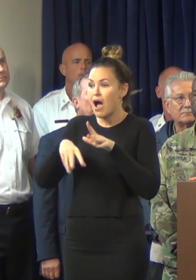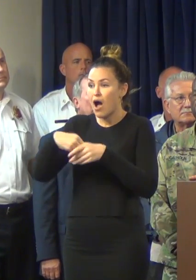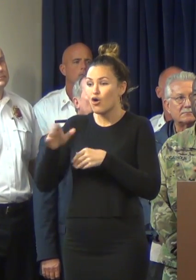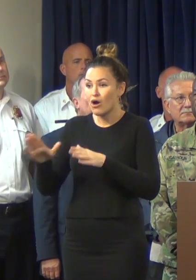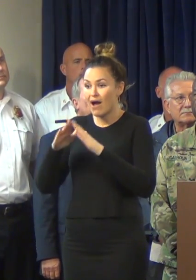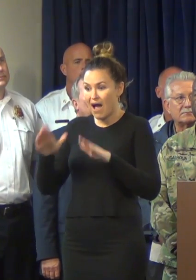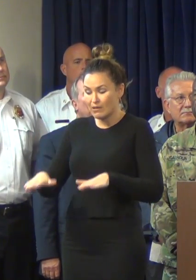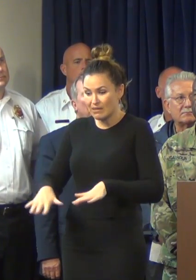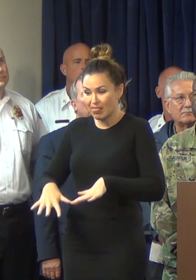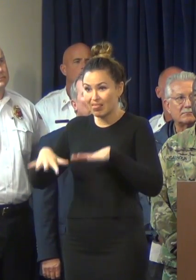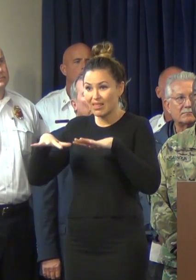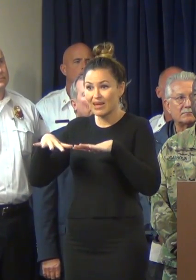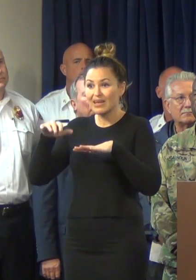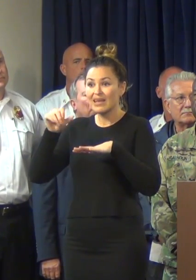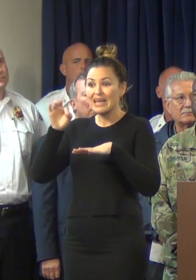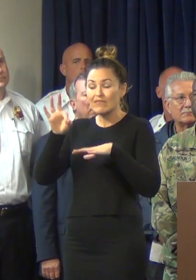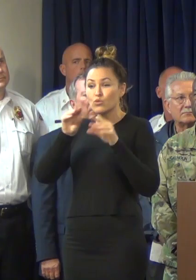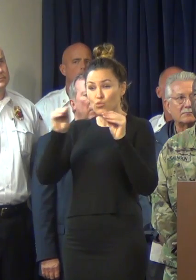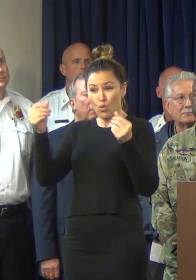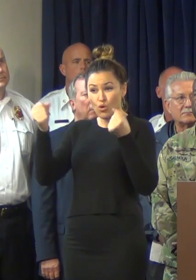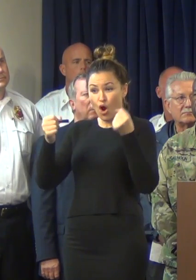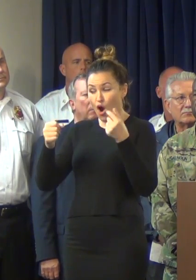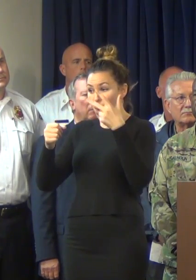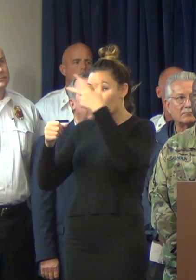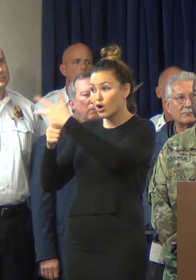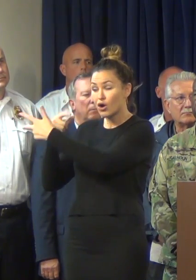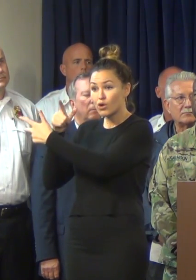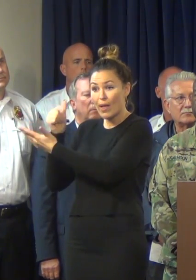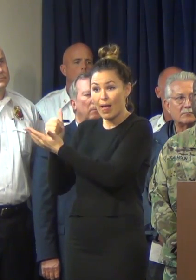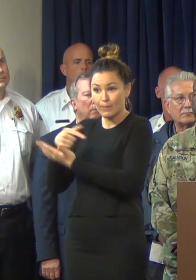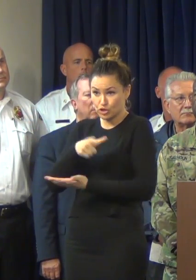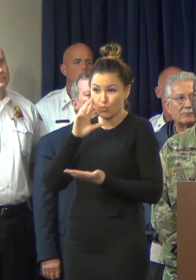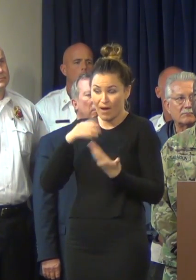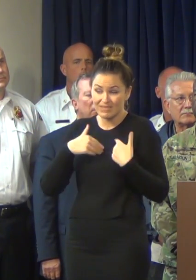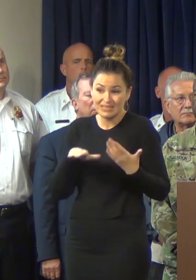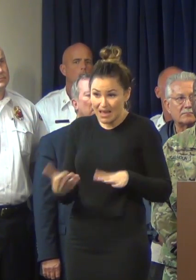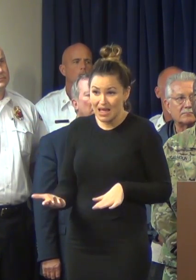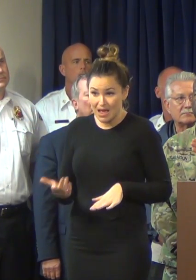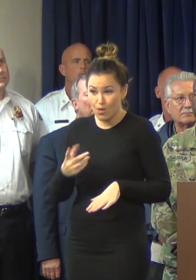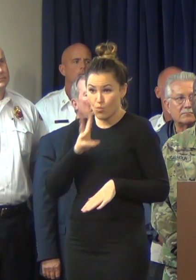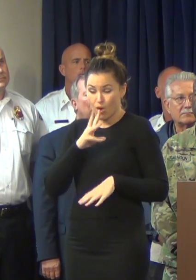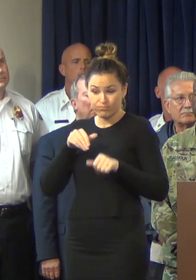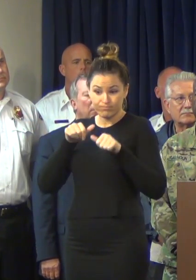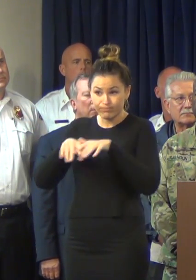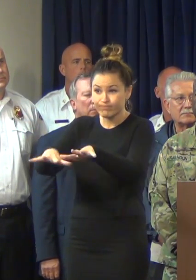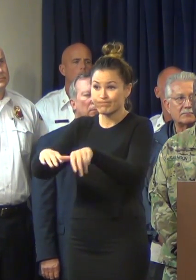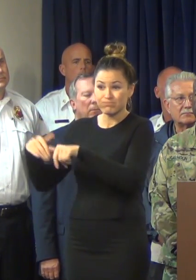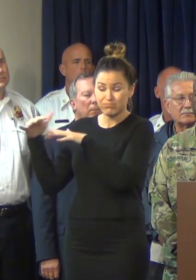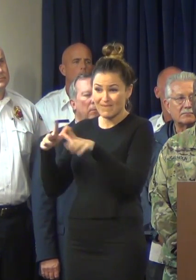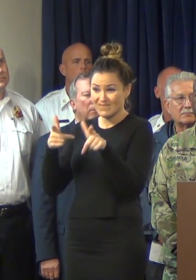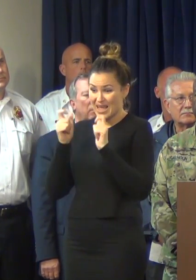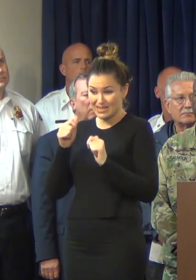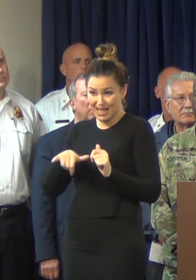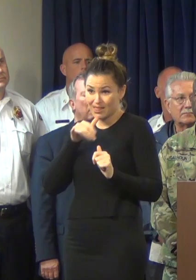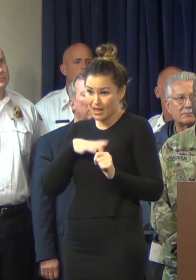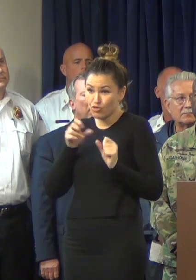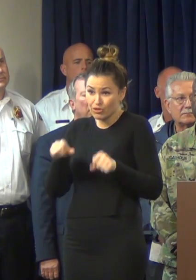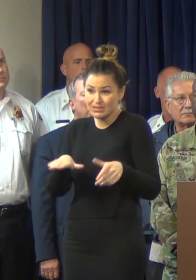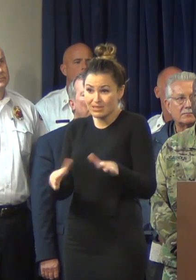house. If there hadn't been a high water vehicle 2 doors down, she would have died. The water came in fast and moved out fast. She would never have